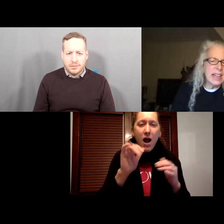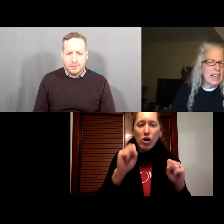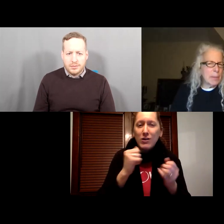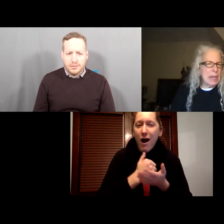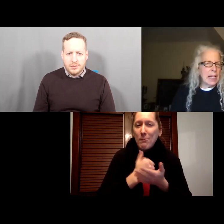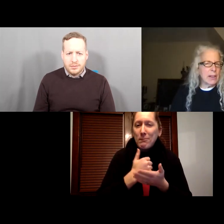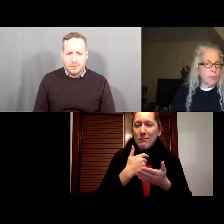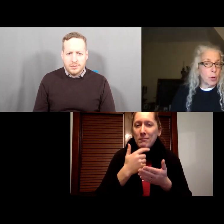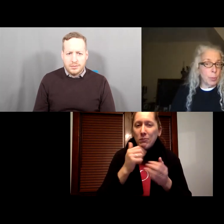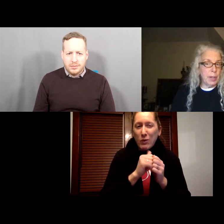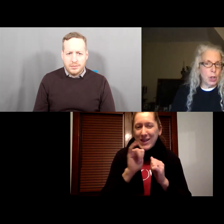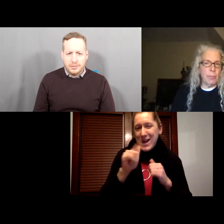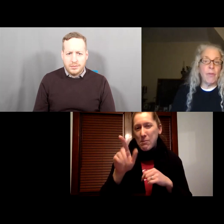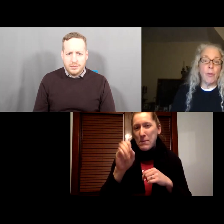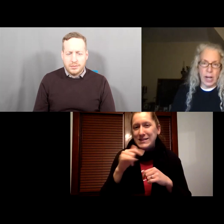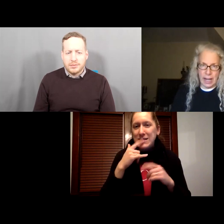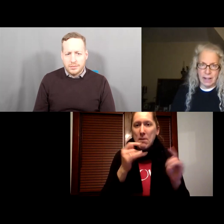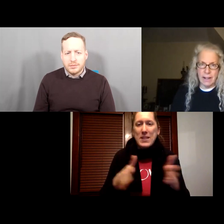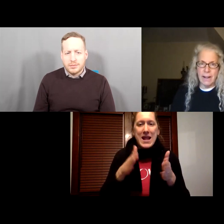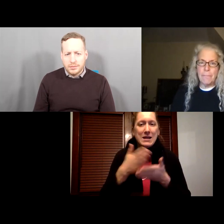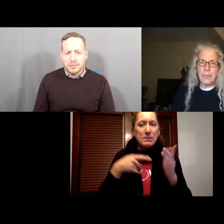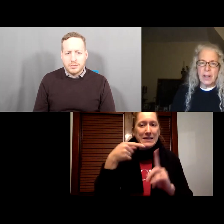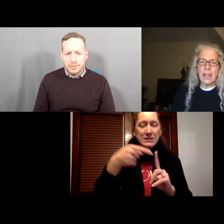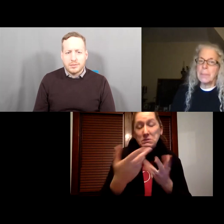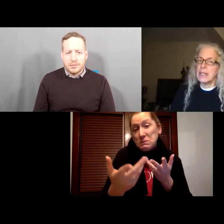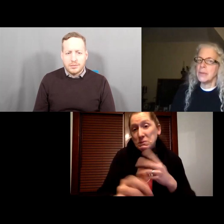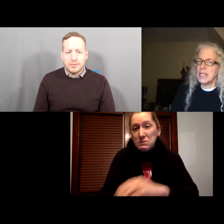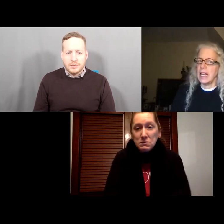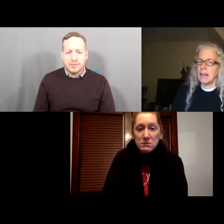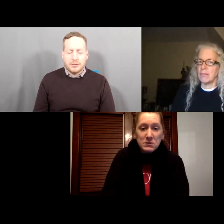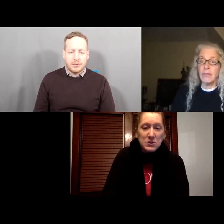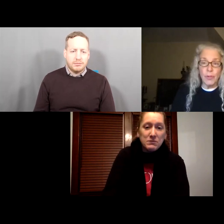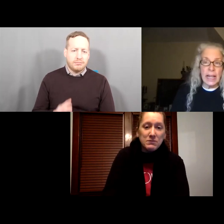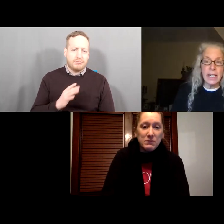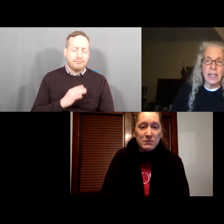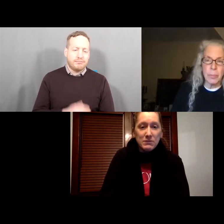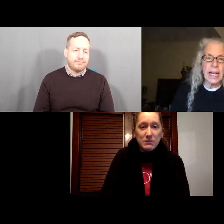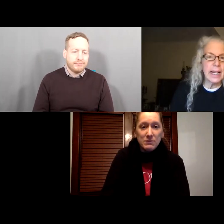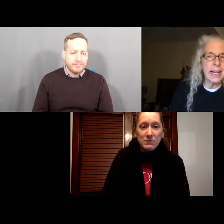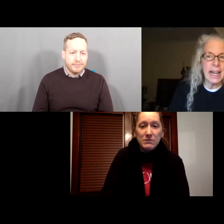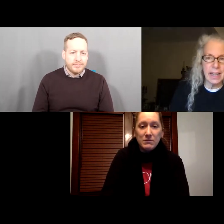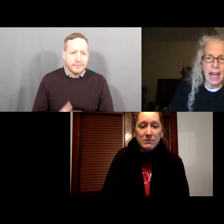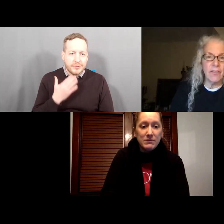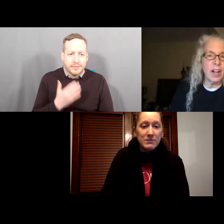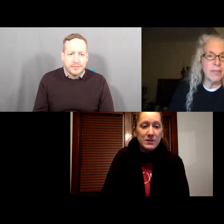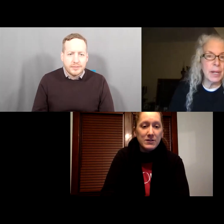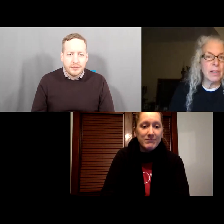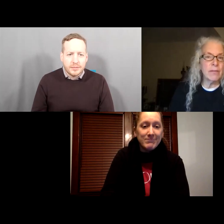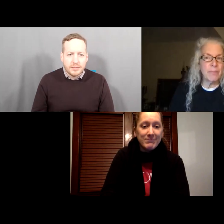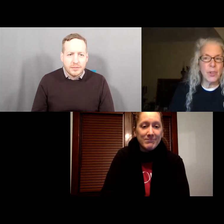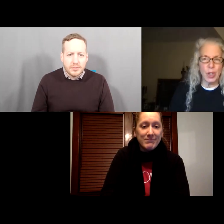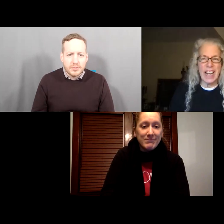backgrounds. I think the forum would be good beforehand. Like Betsy was saying, related to the planning and getting that